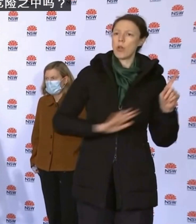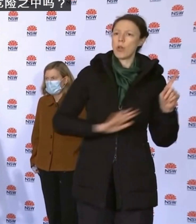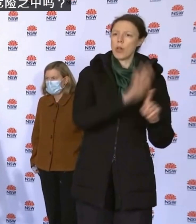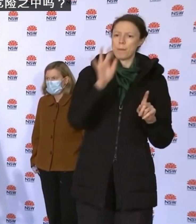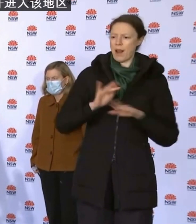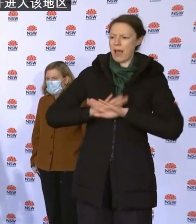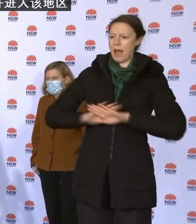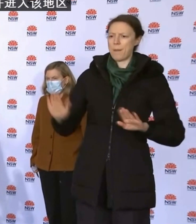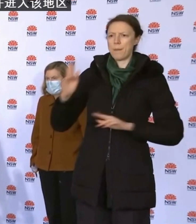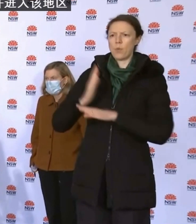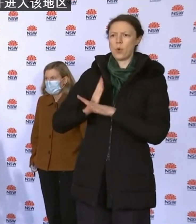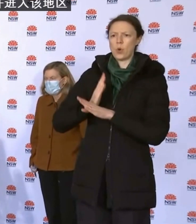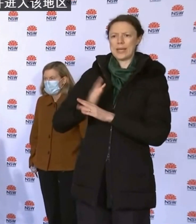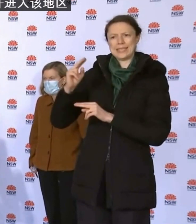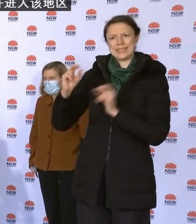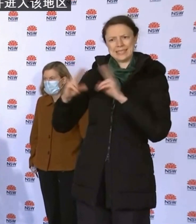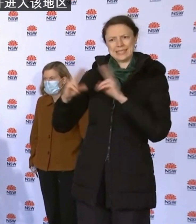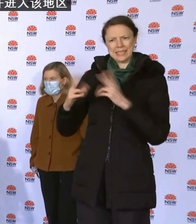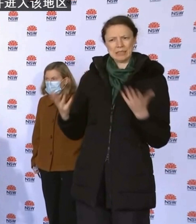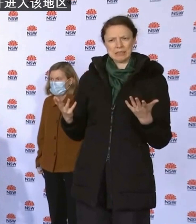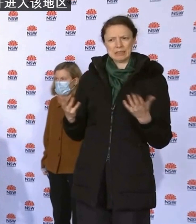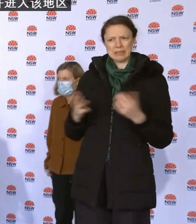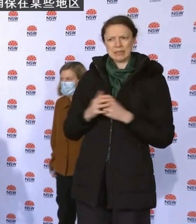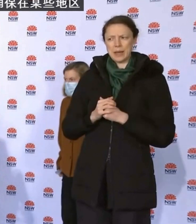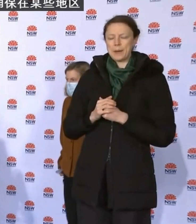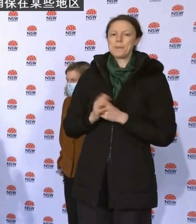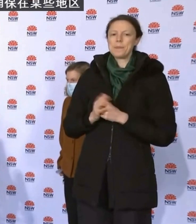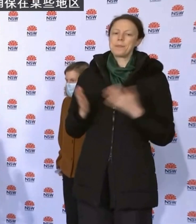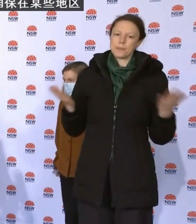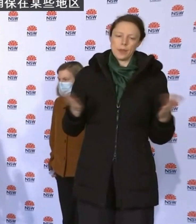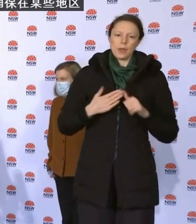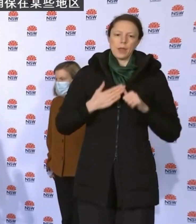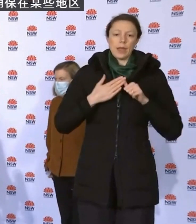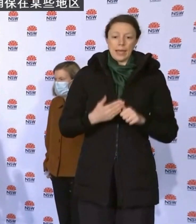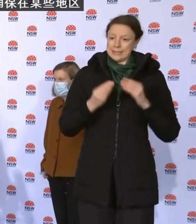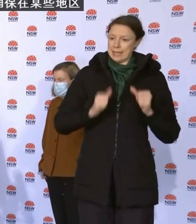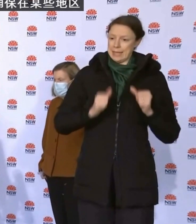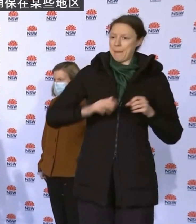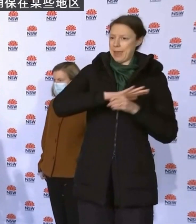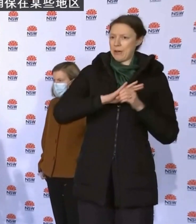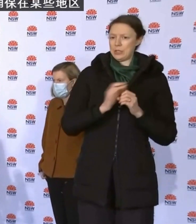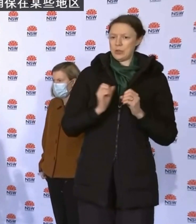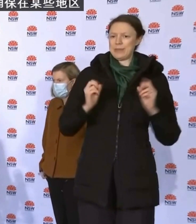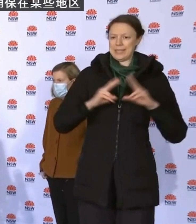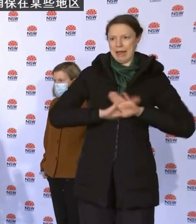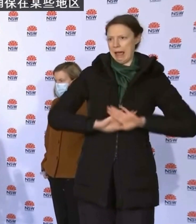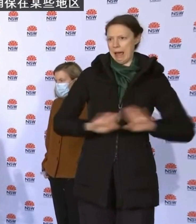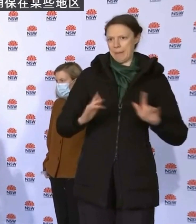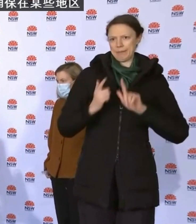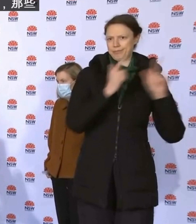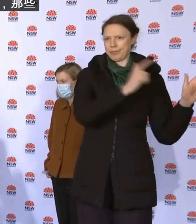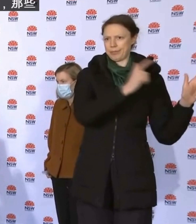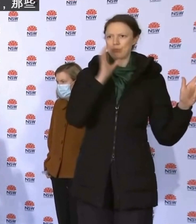obviously you aren't allowed to go into the regions if you live in particular parts of Greater Sydney. But we're also saying to employers, please make sure,